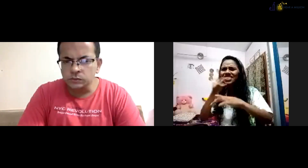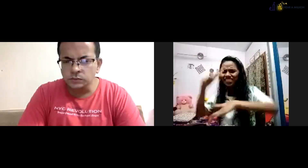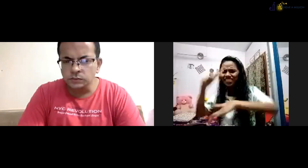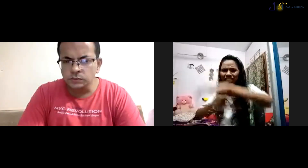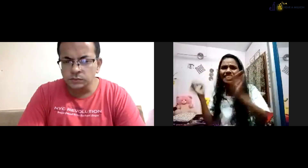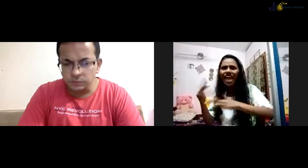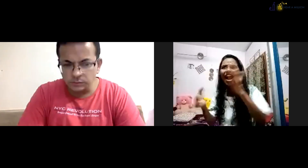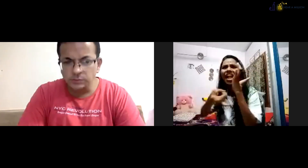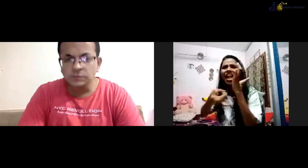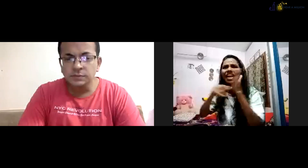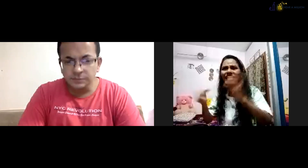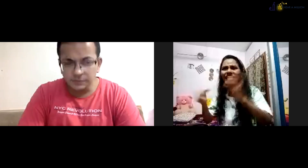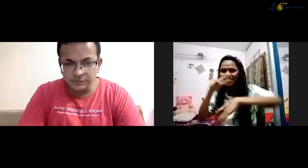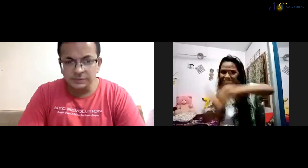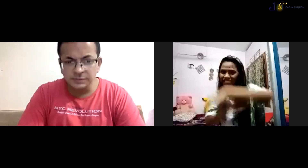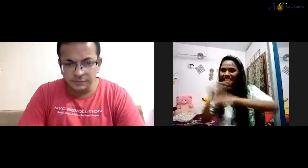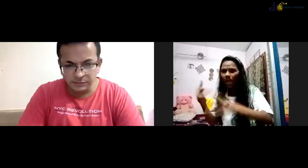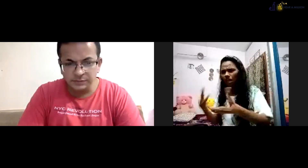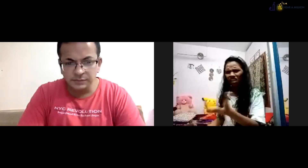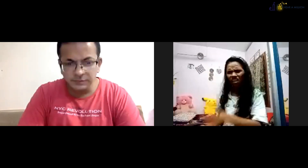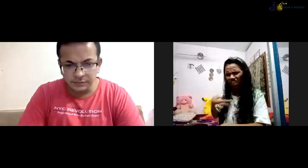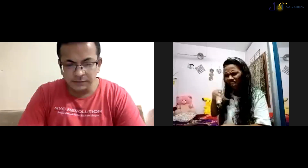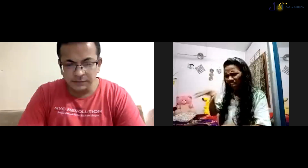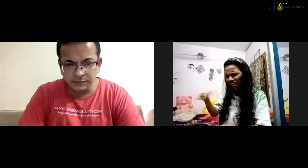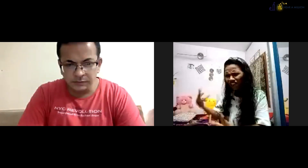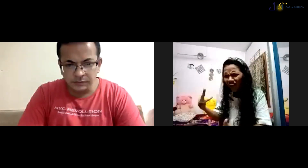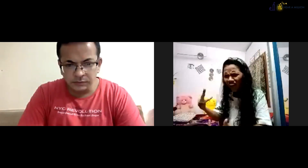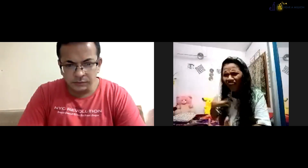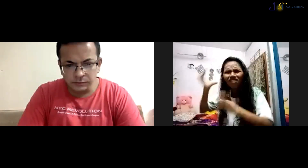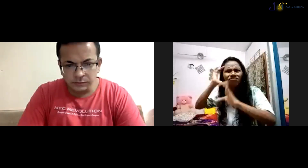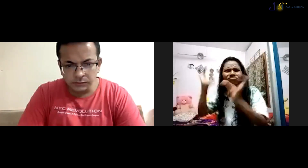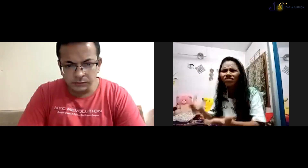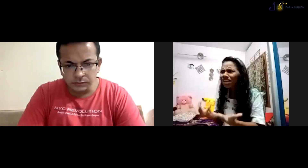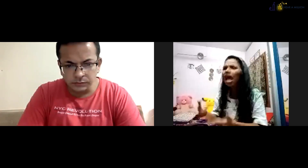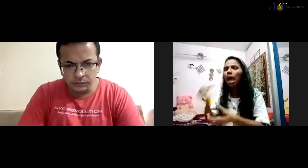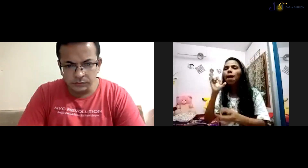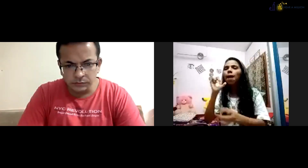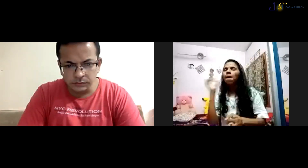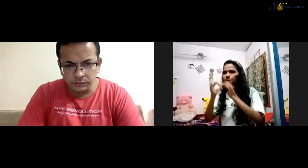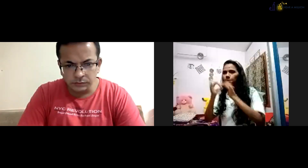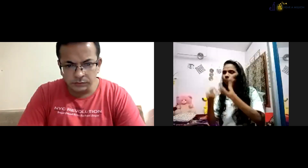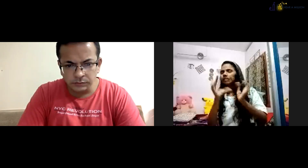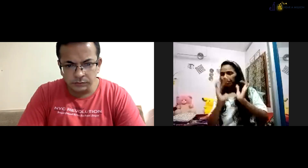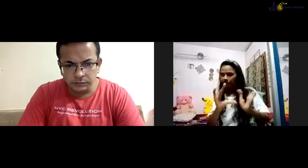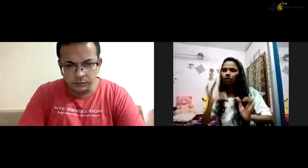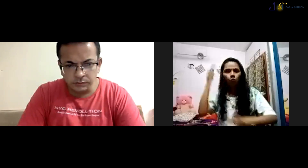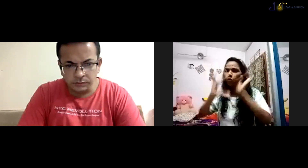I got to know about the disability thing that yeah, I was having a plaster on my leg, and I was thinking earlier it was all good,